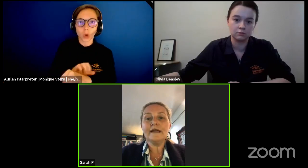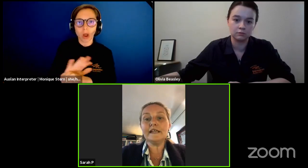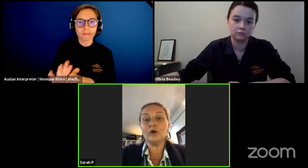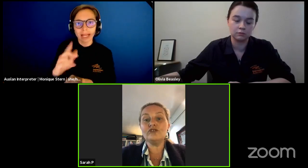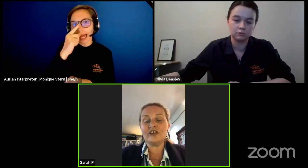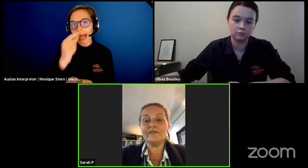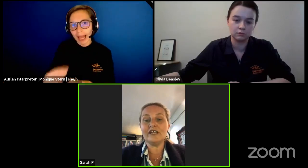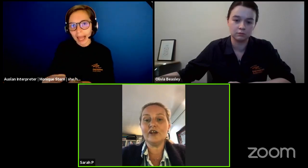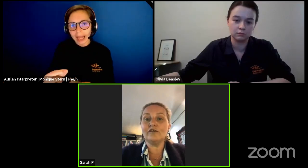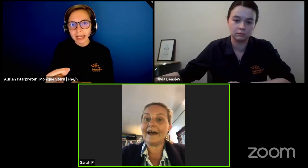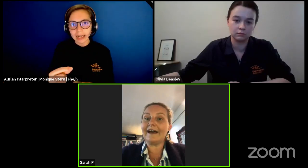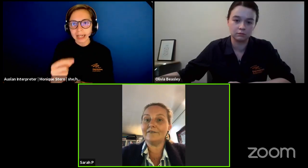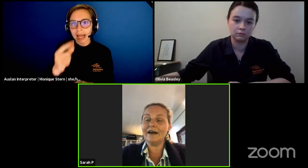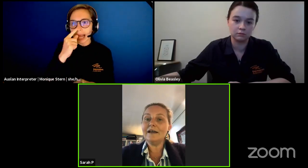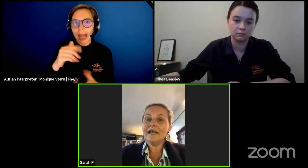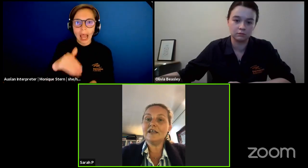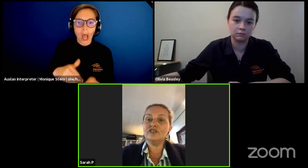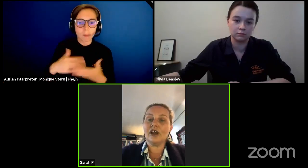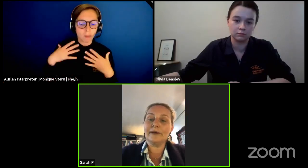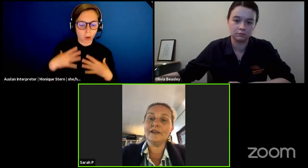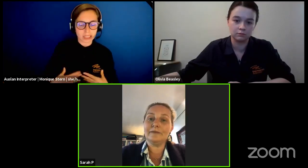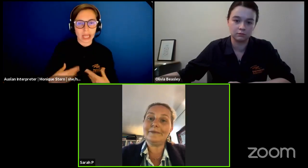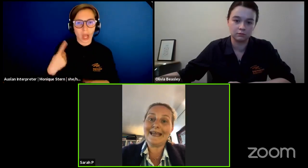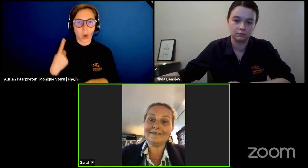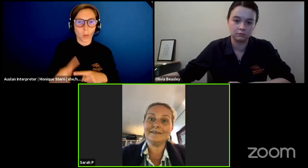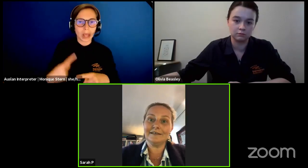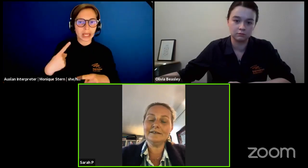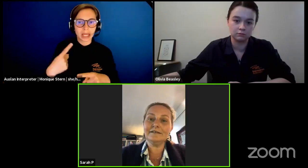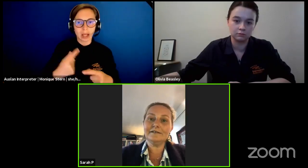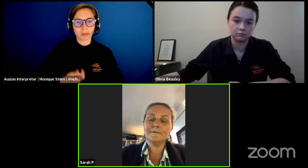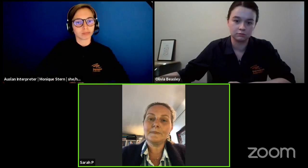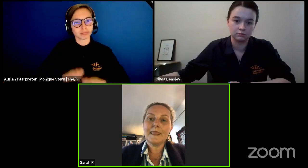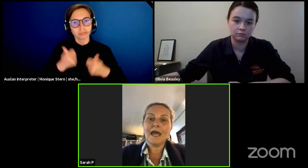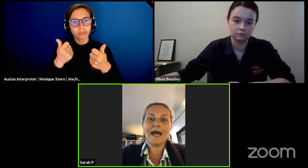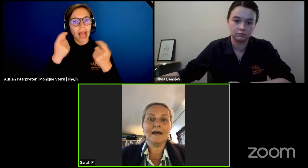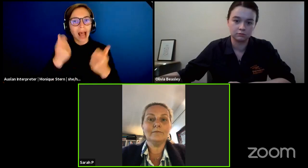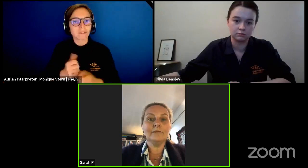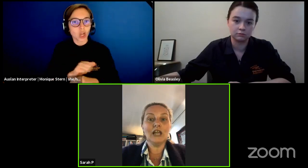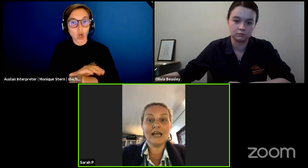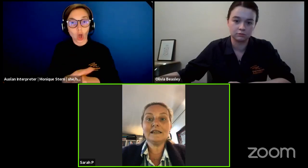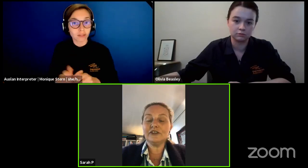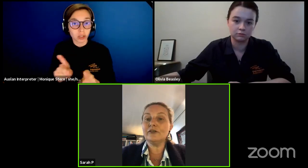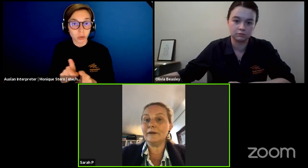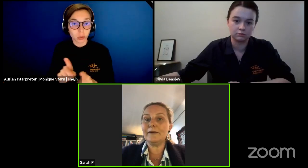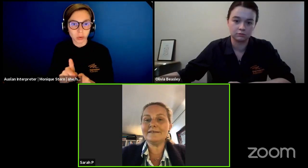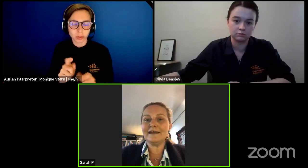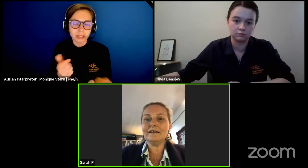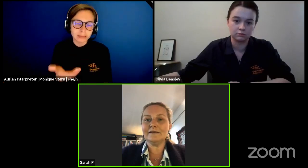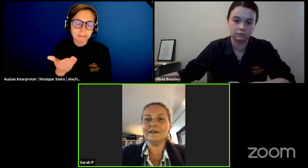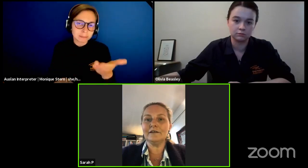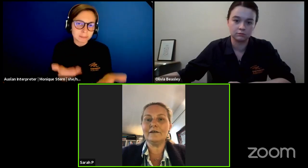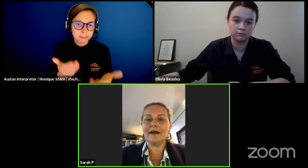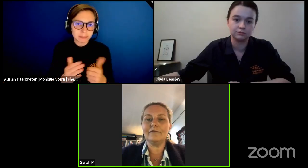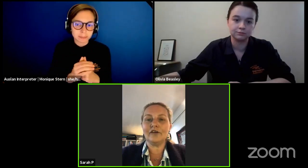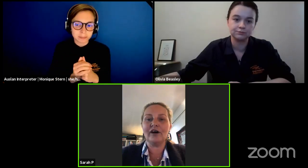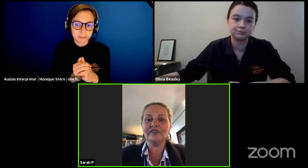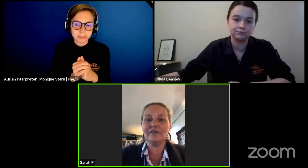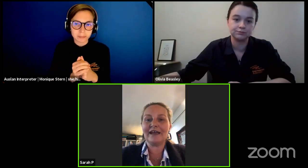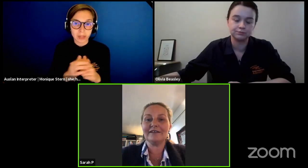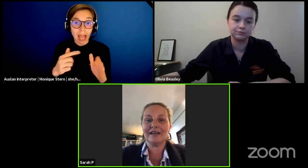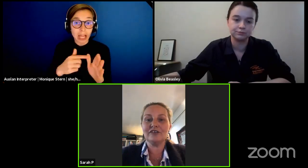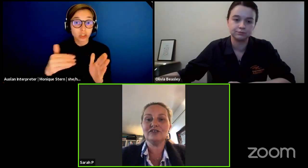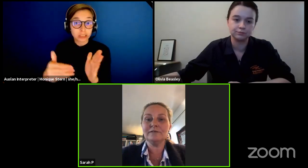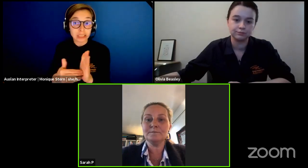also the longevity of cover is showing to be excellent. Likely to be better than